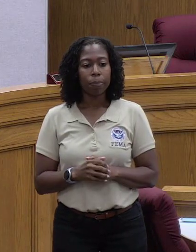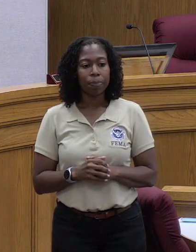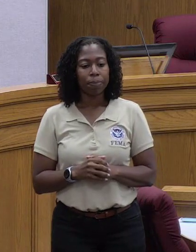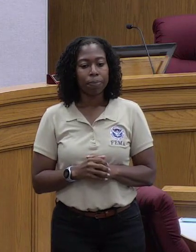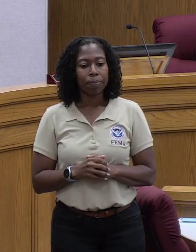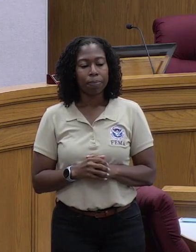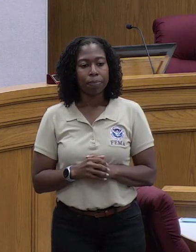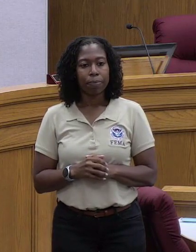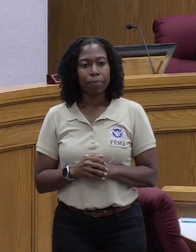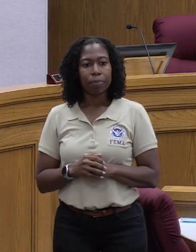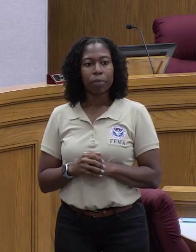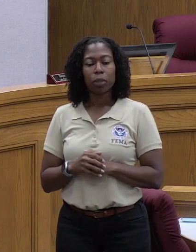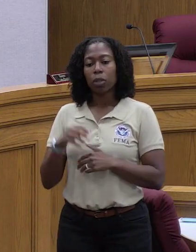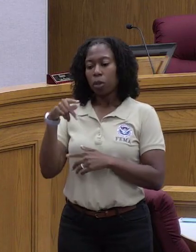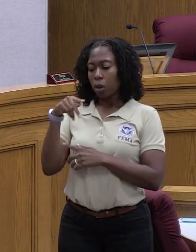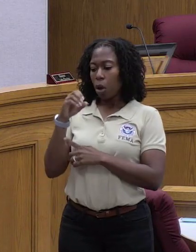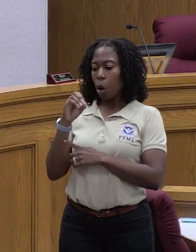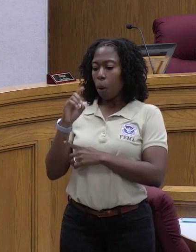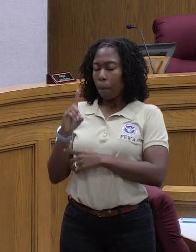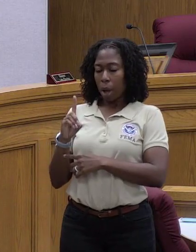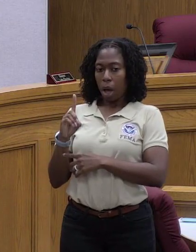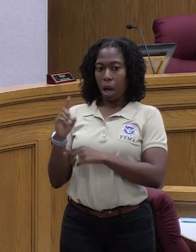One note about our pod sites and our